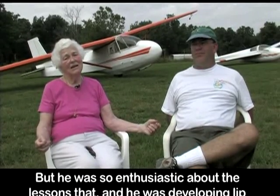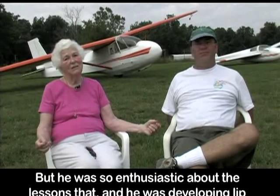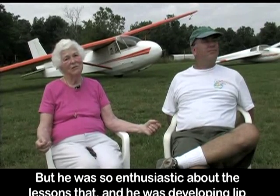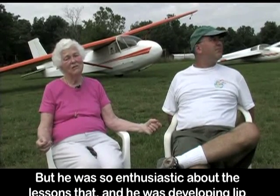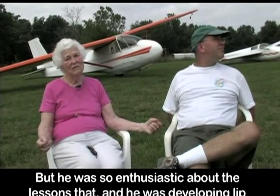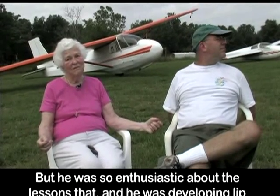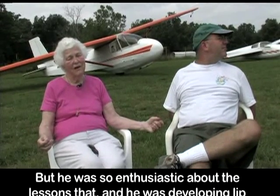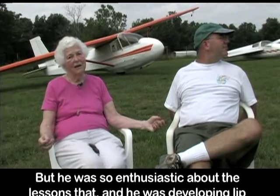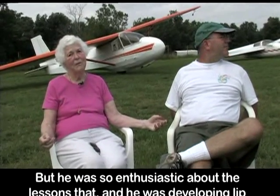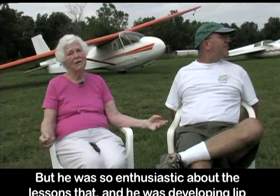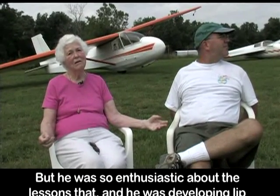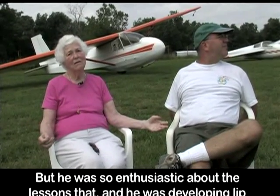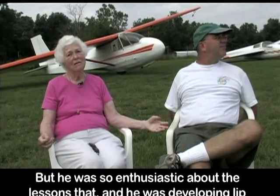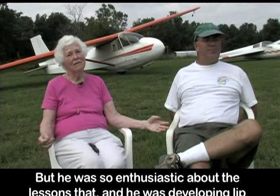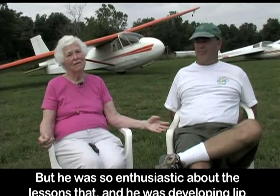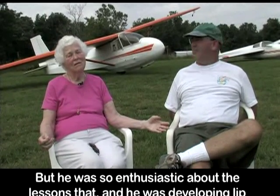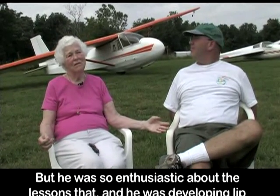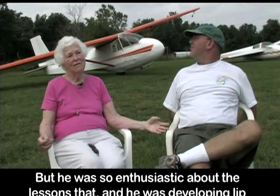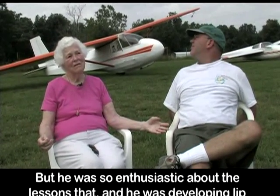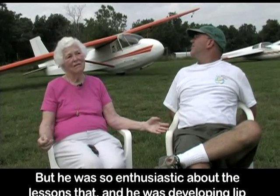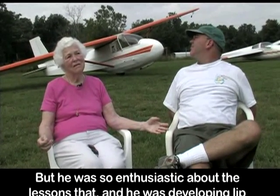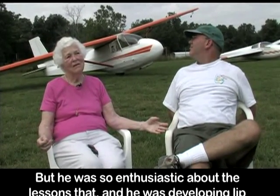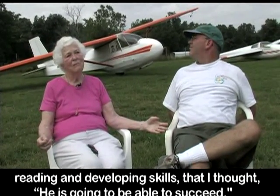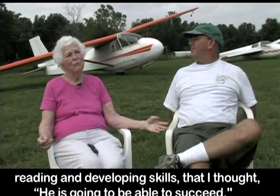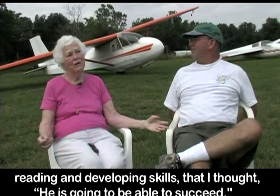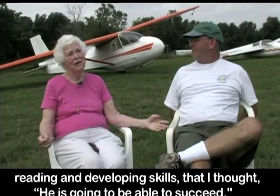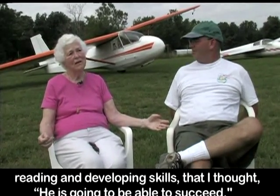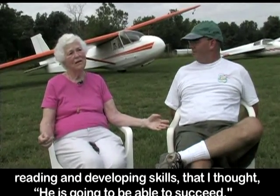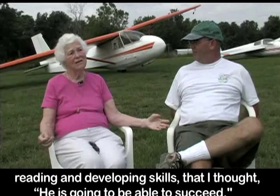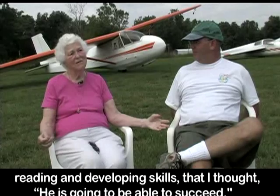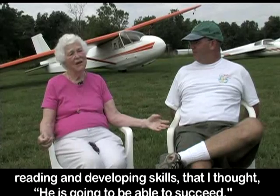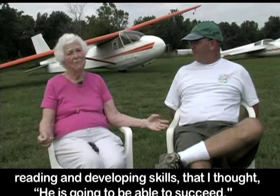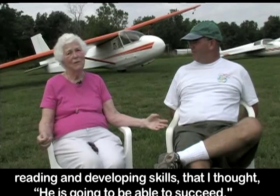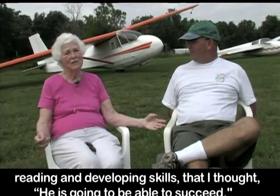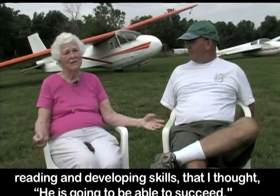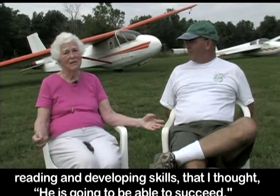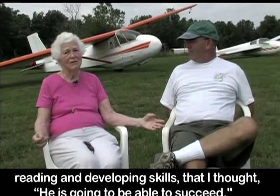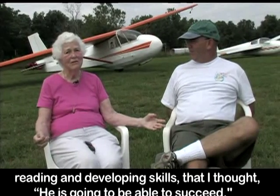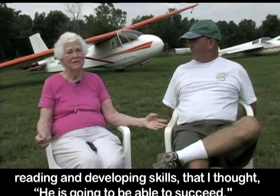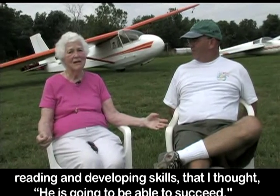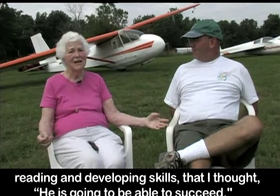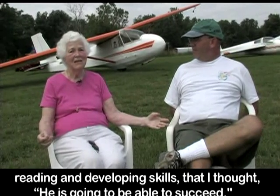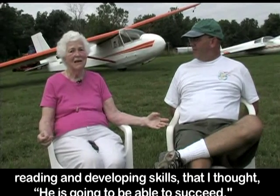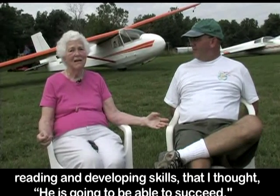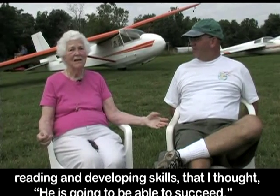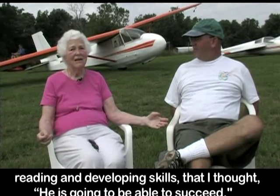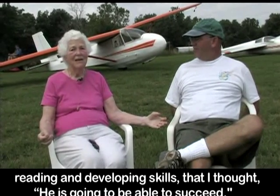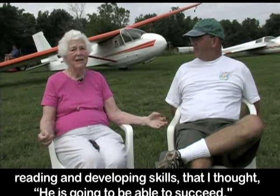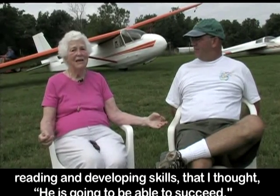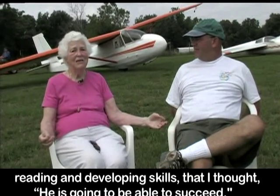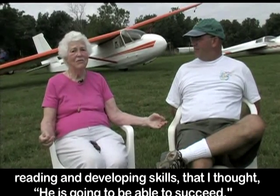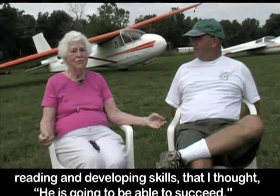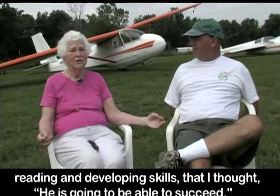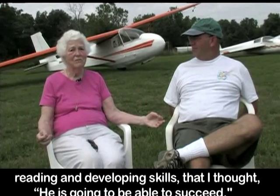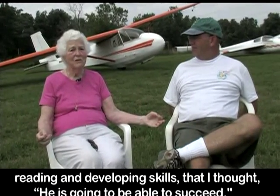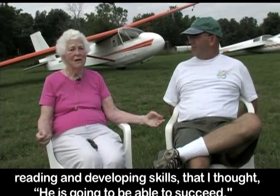he was developing lip reading and developing skills that I thought he is going to be able